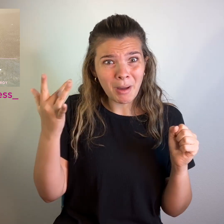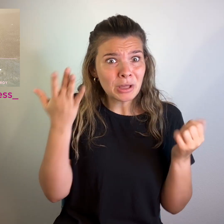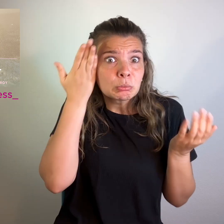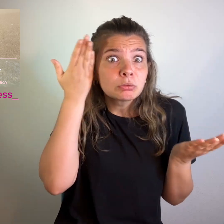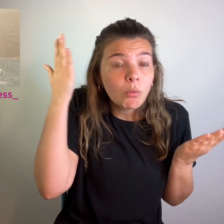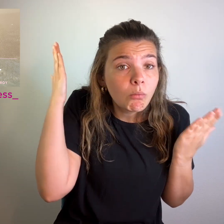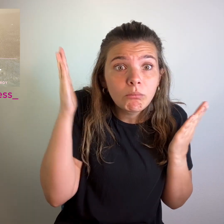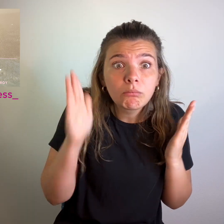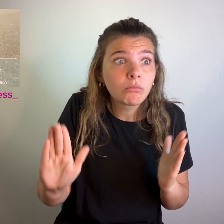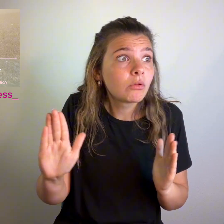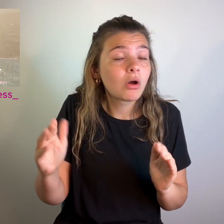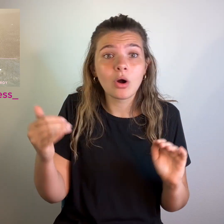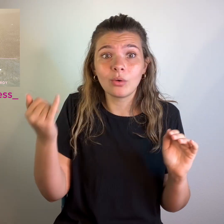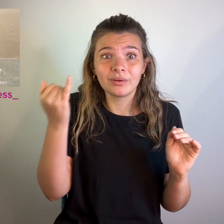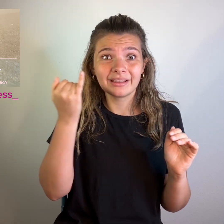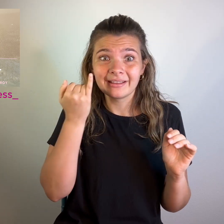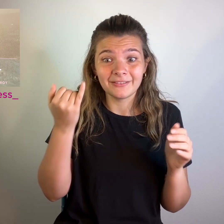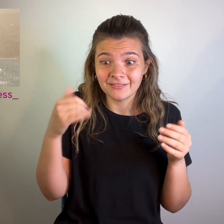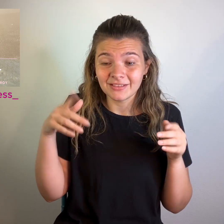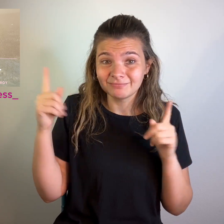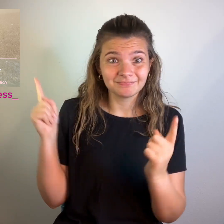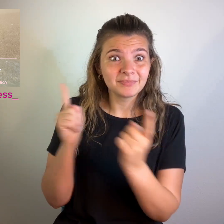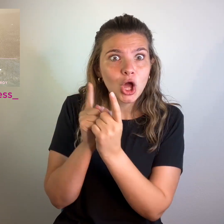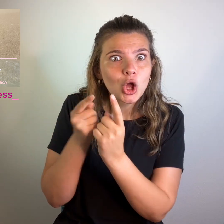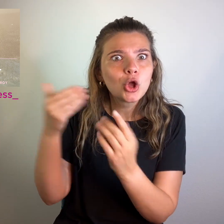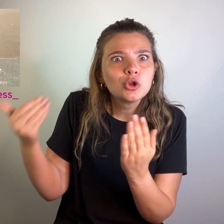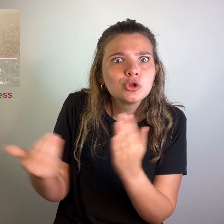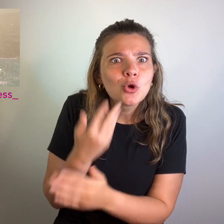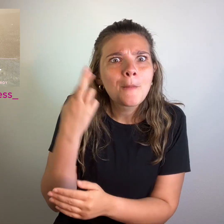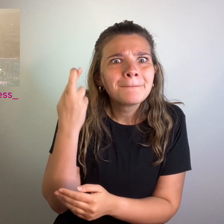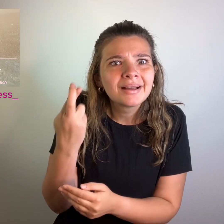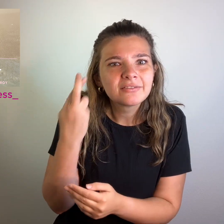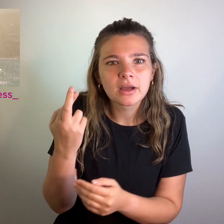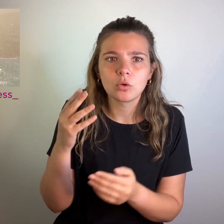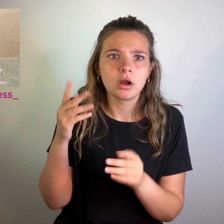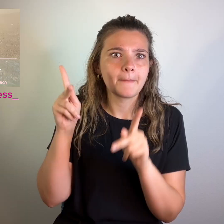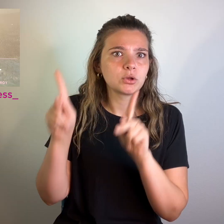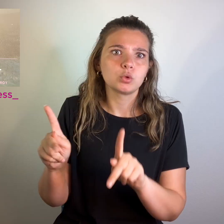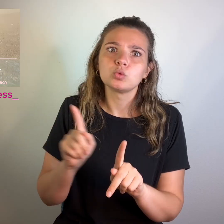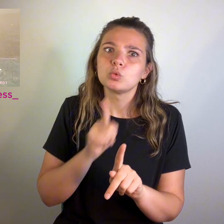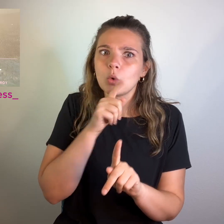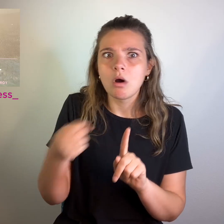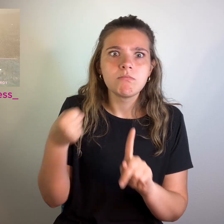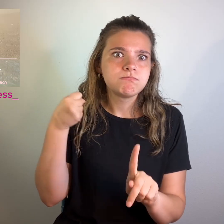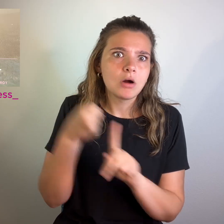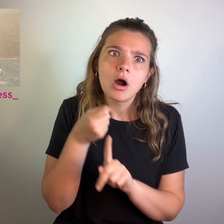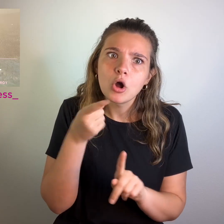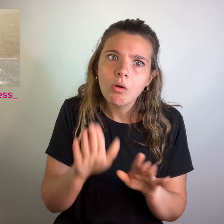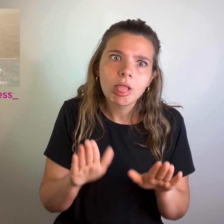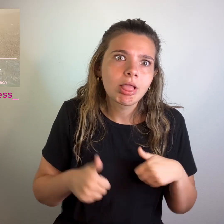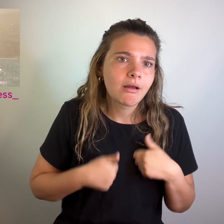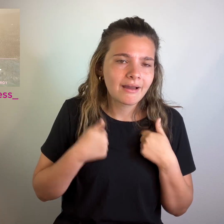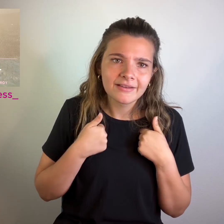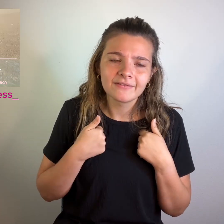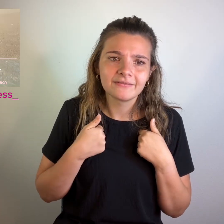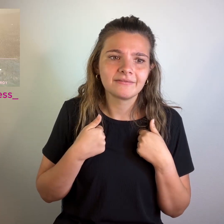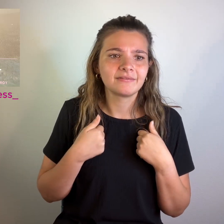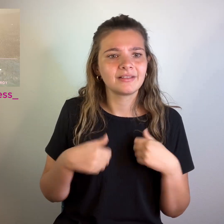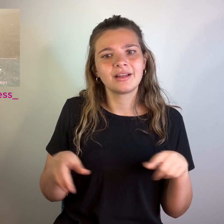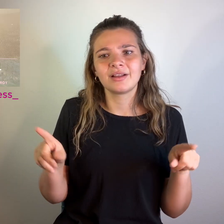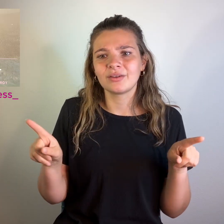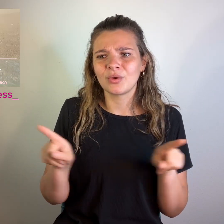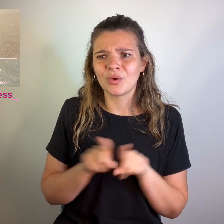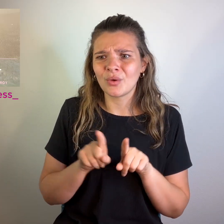your new best friend or somebody that's going to play a really big importance in your life, and two, they're so